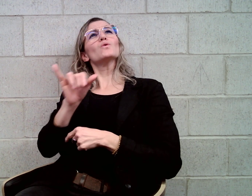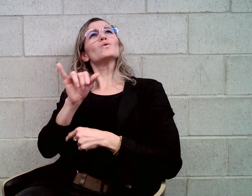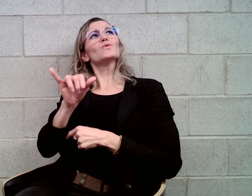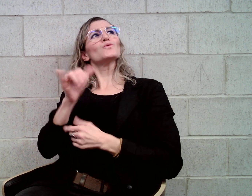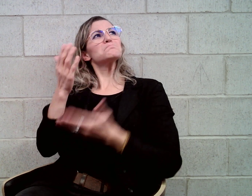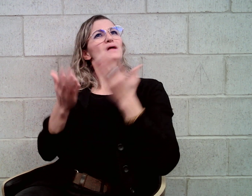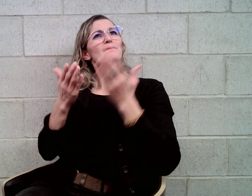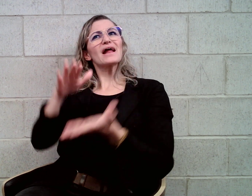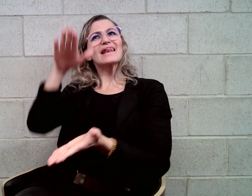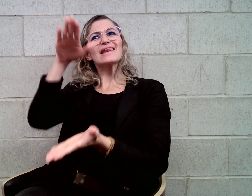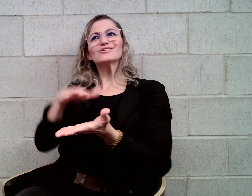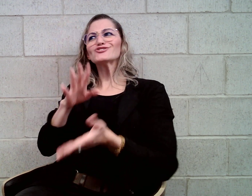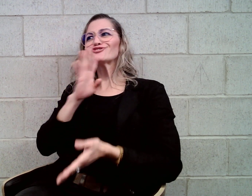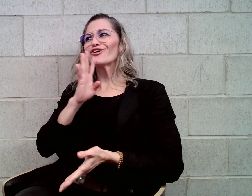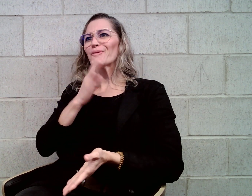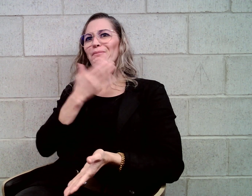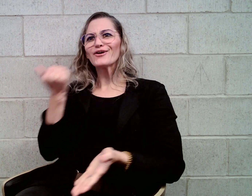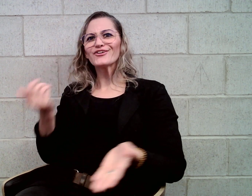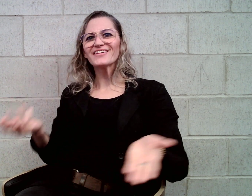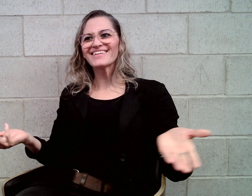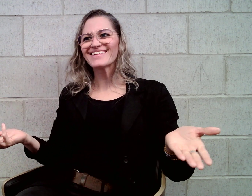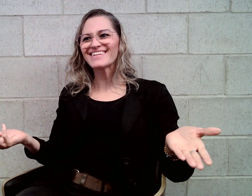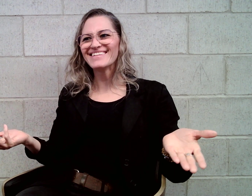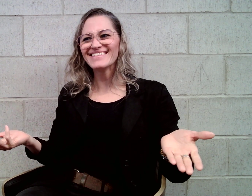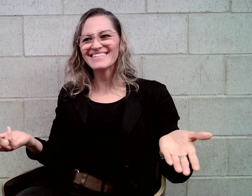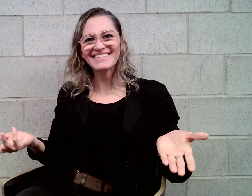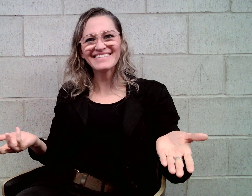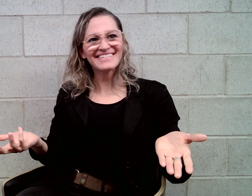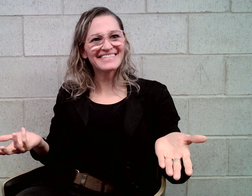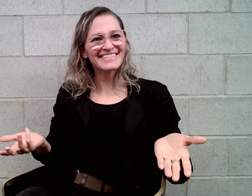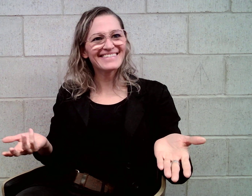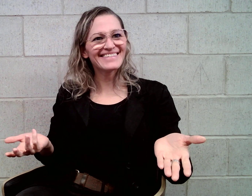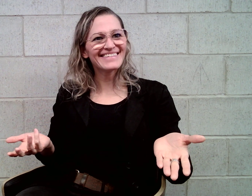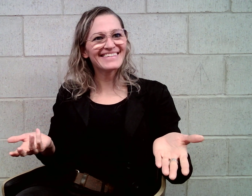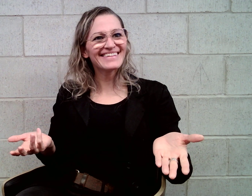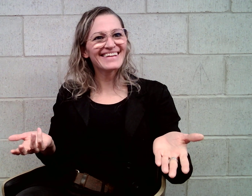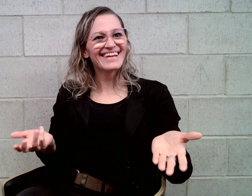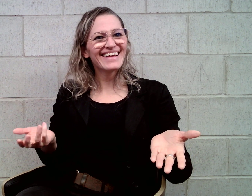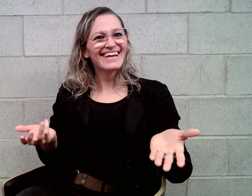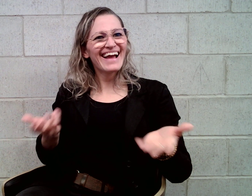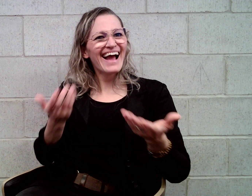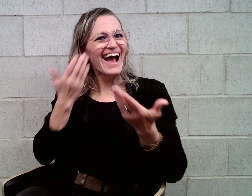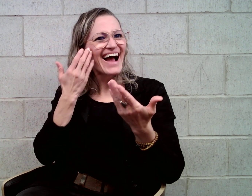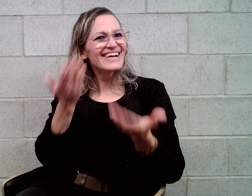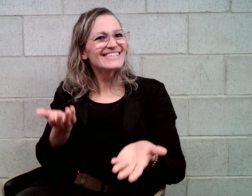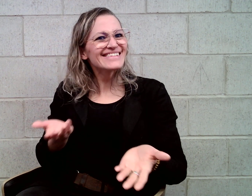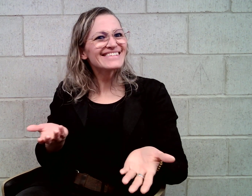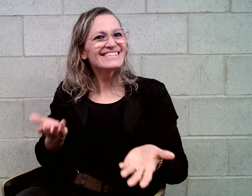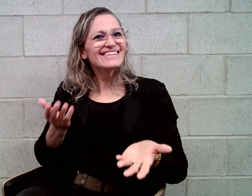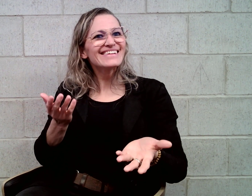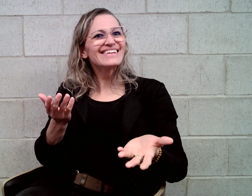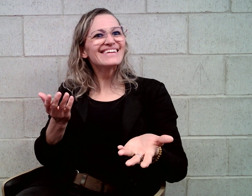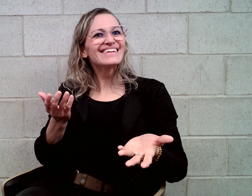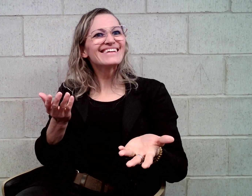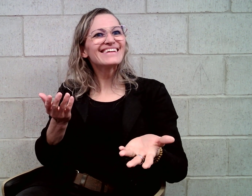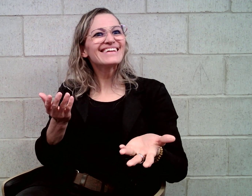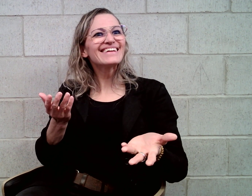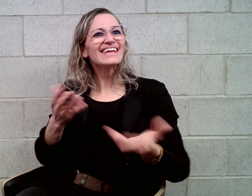audiences. And to me, it makes me think sometimes the less talking, the better, right? The less language, maybe the more